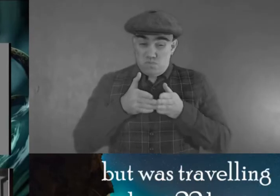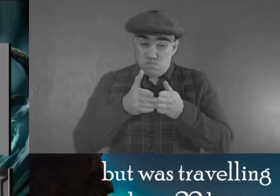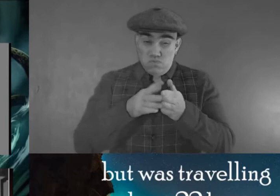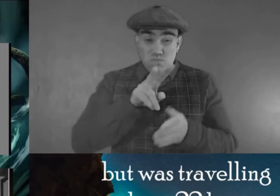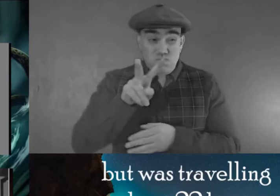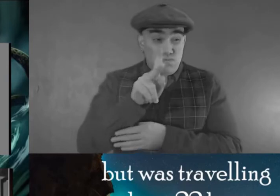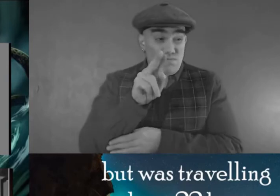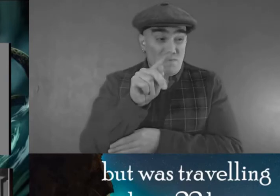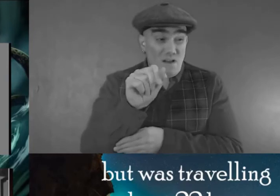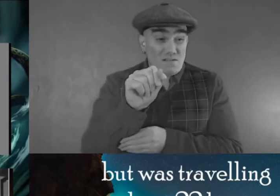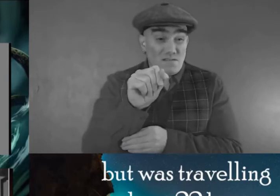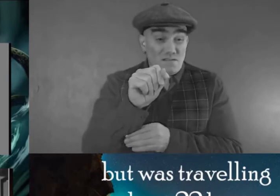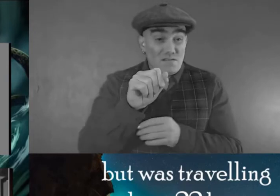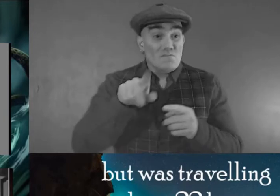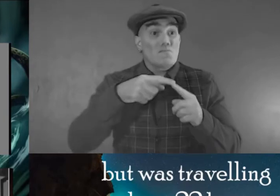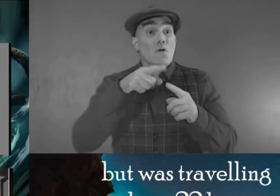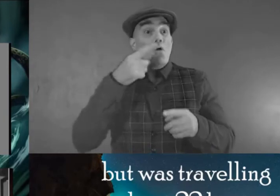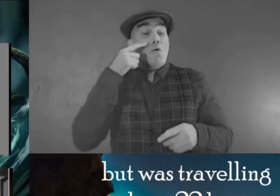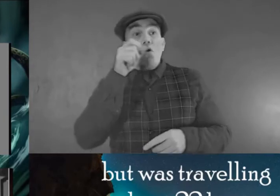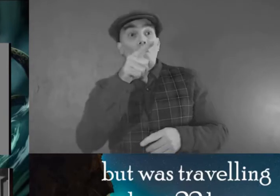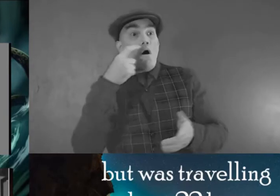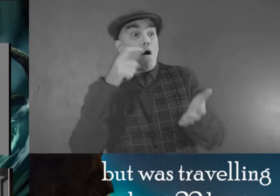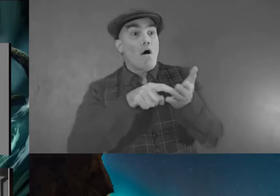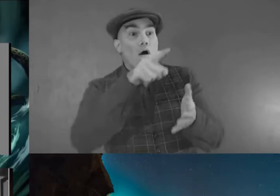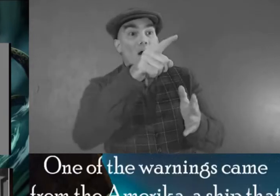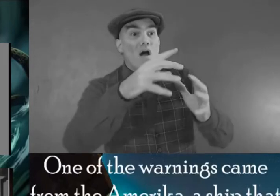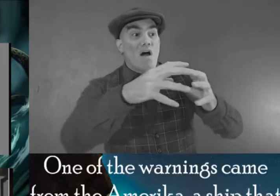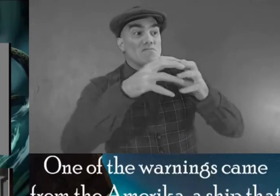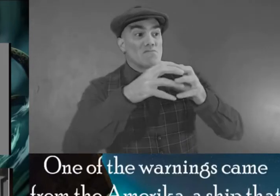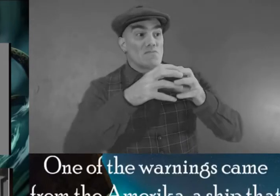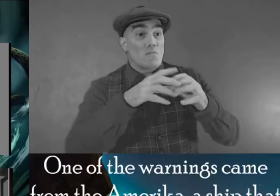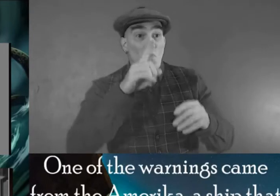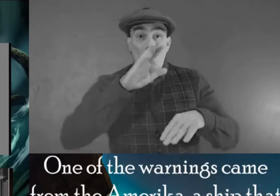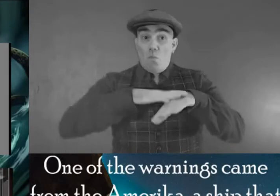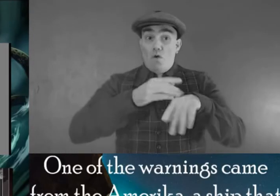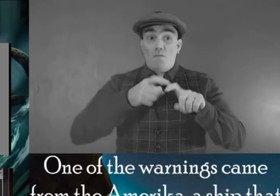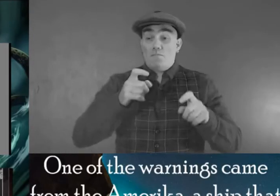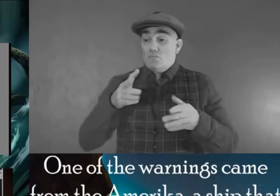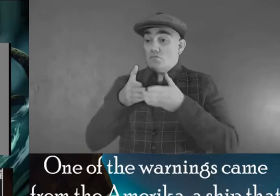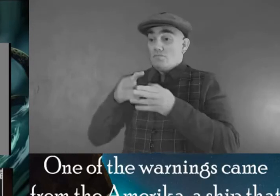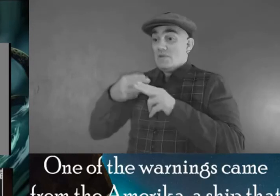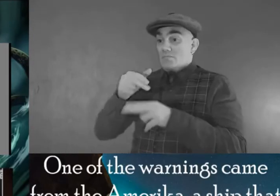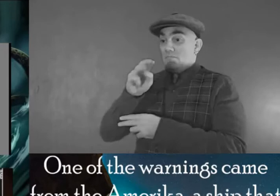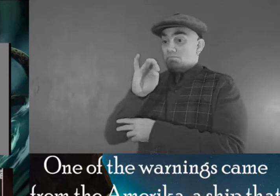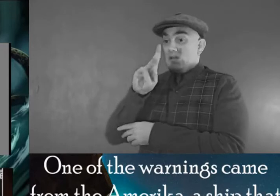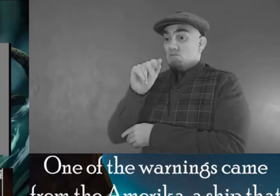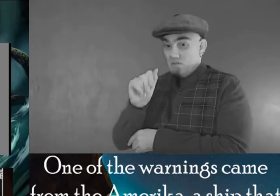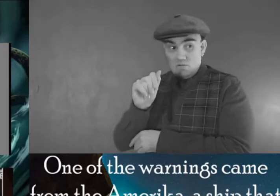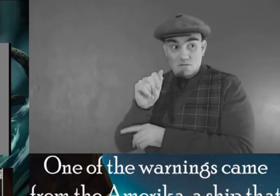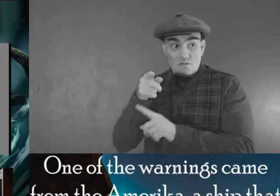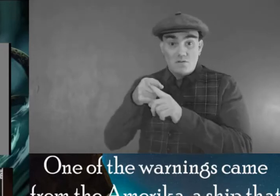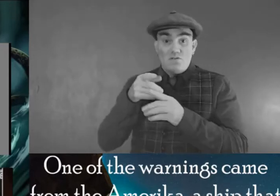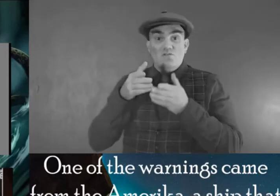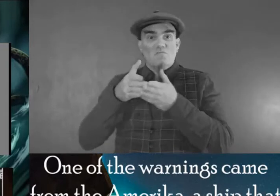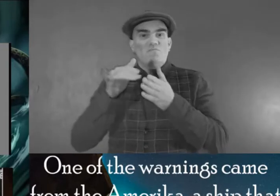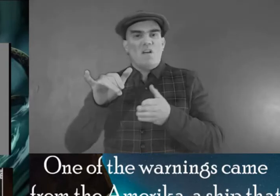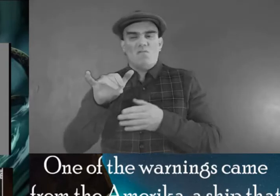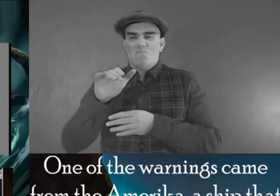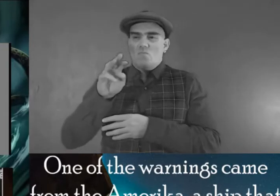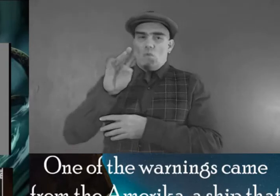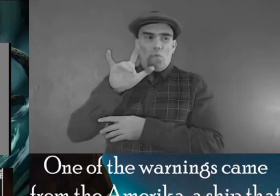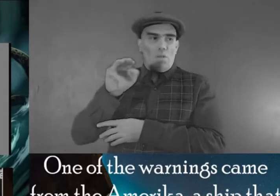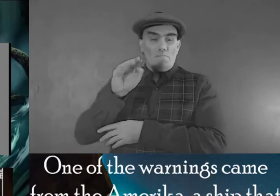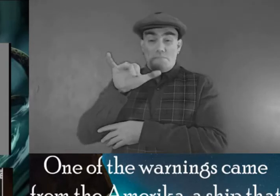22 knots when our lookout sighted the iceberg. One of the warnings came from the America, a ship that William